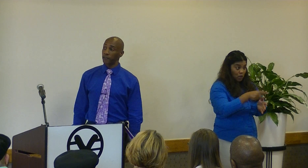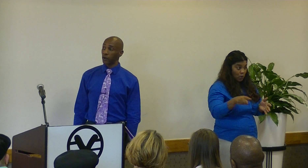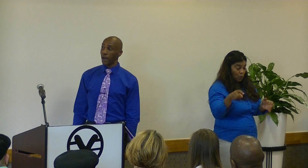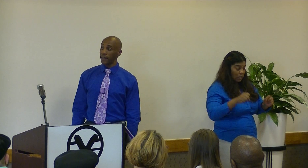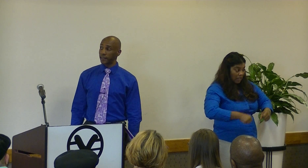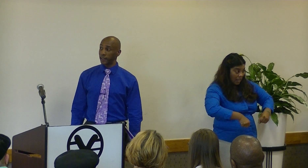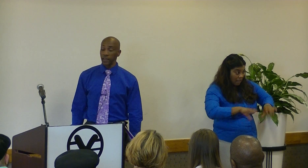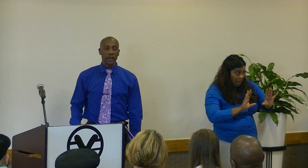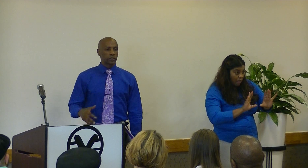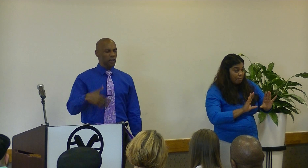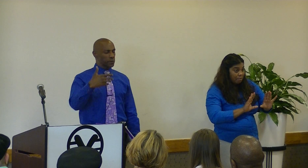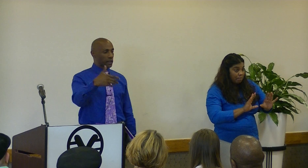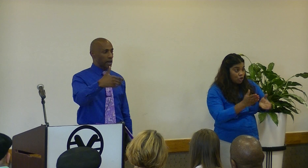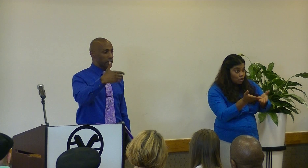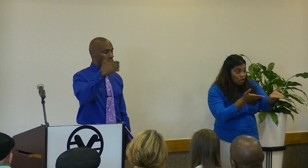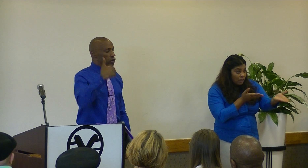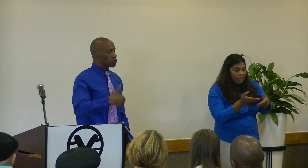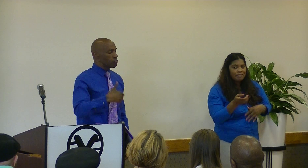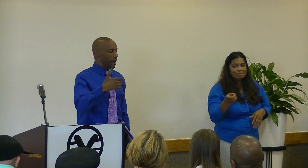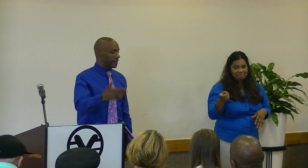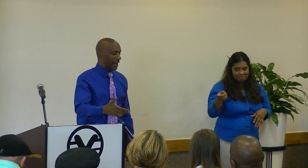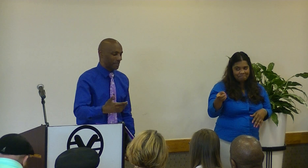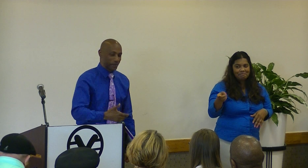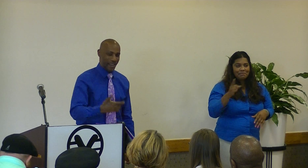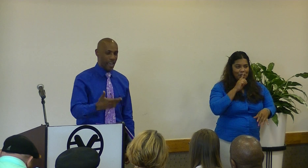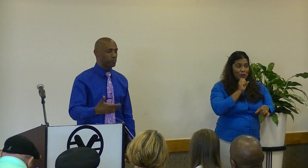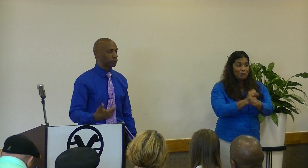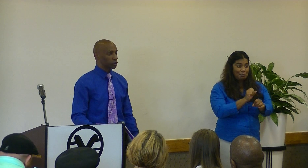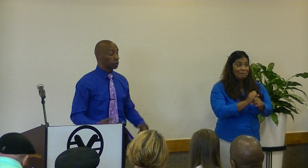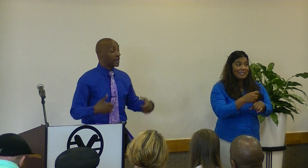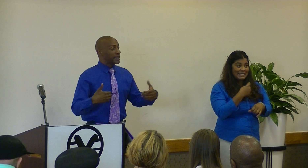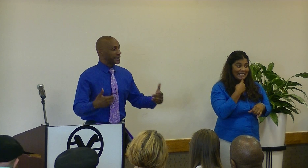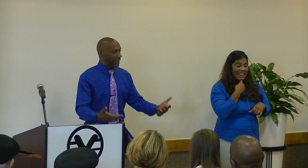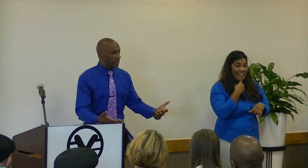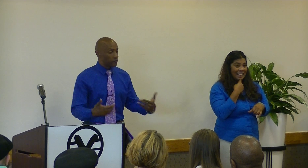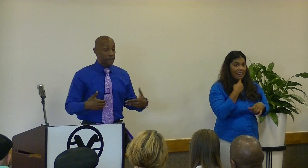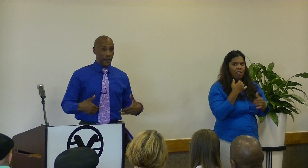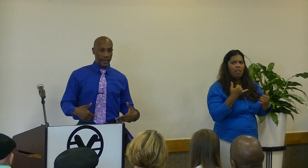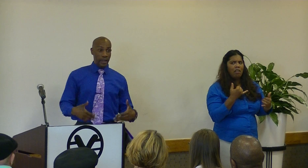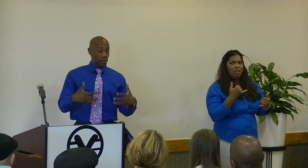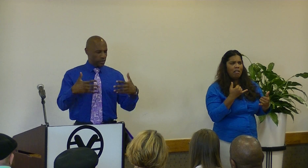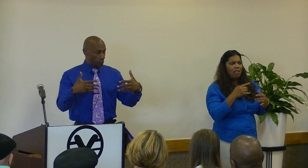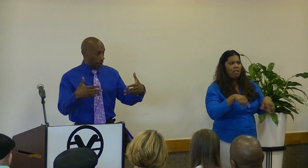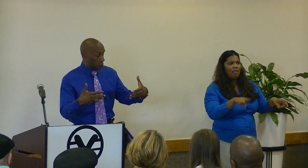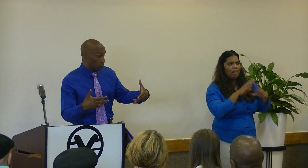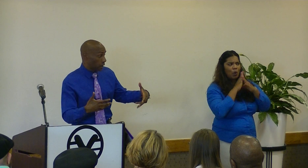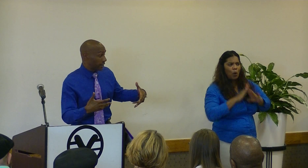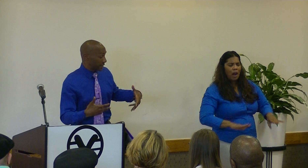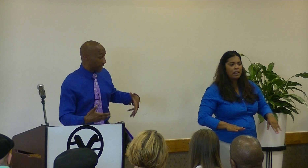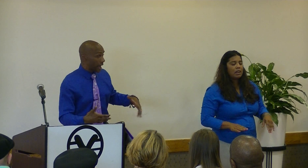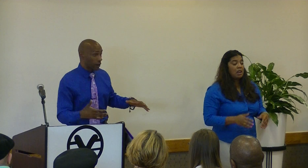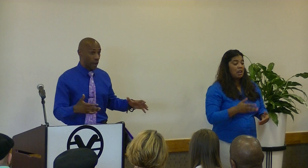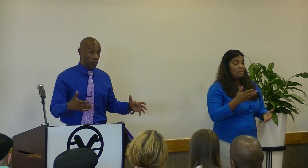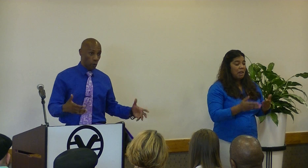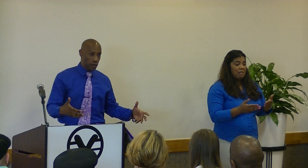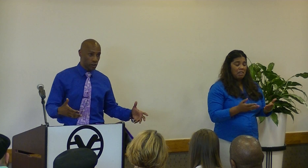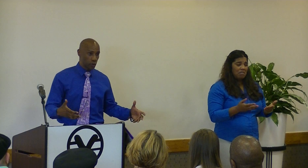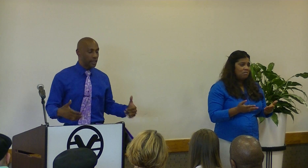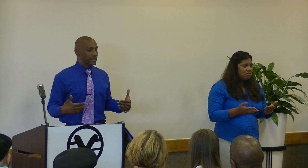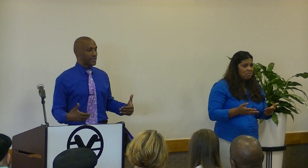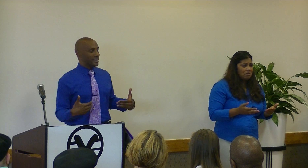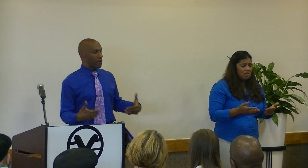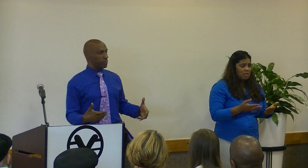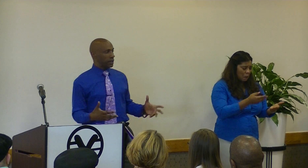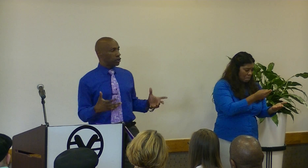didn't get out that quiet in here, just because you may not be able to give financially the way you desire and want